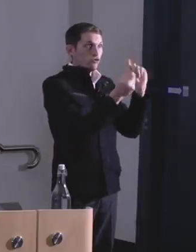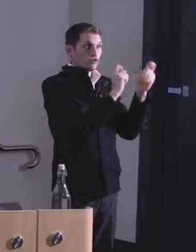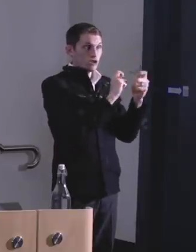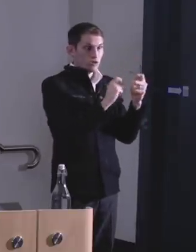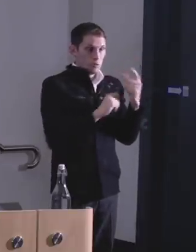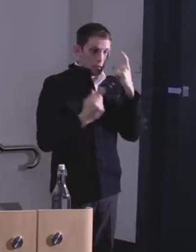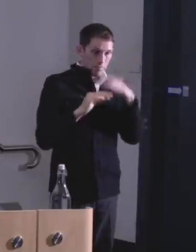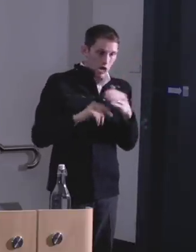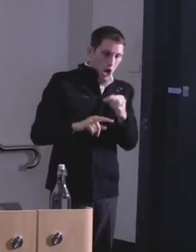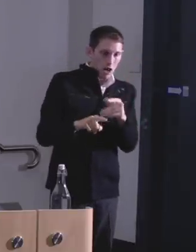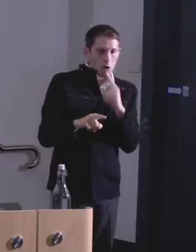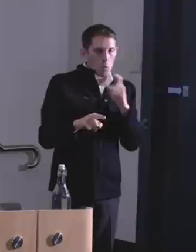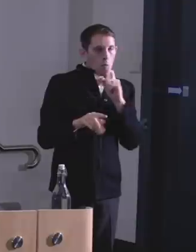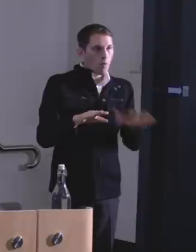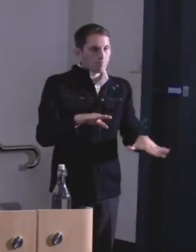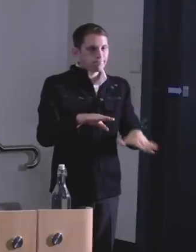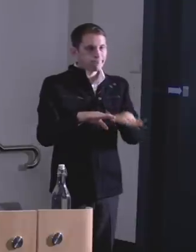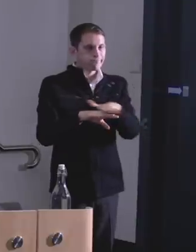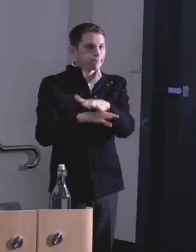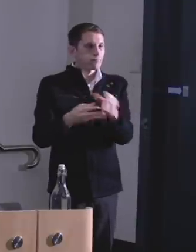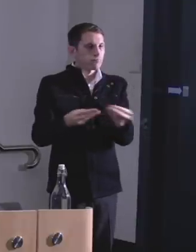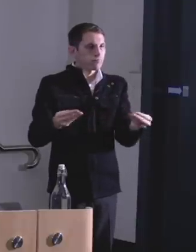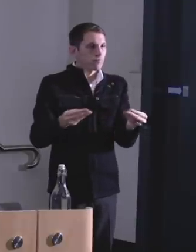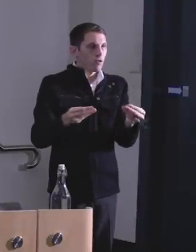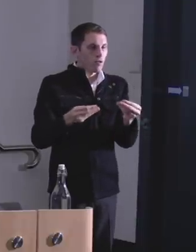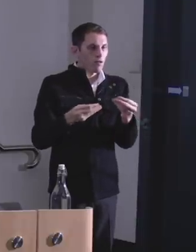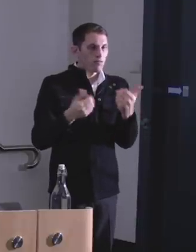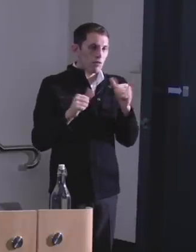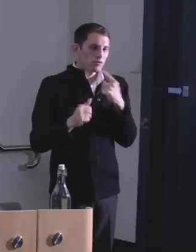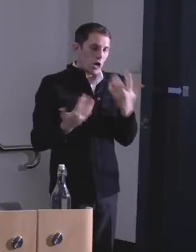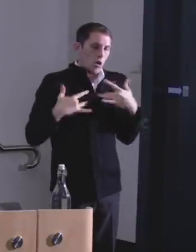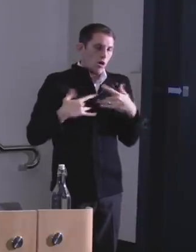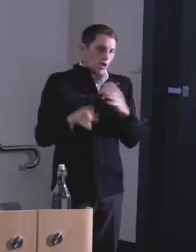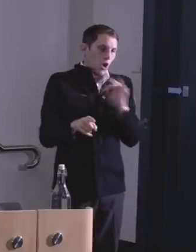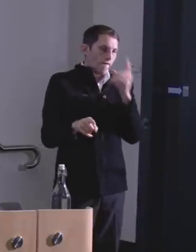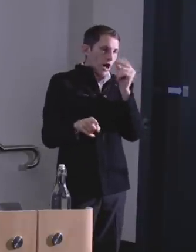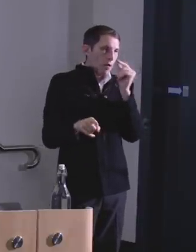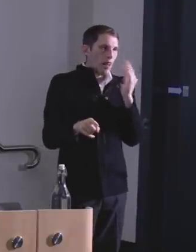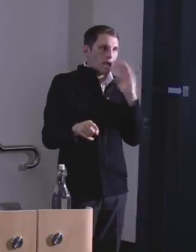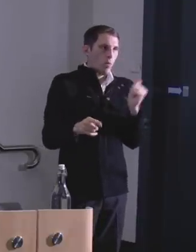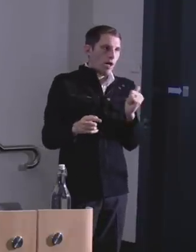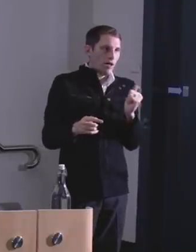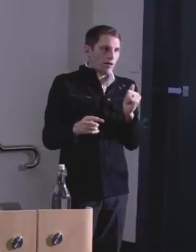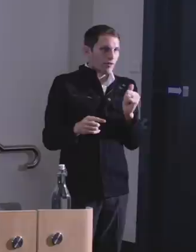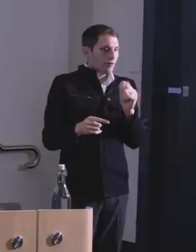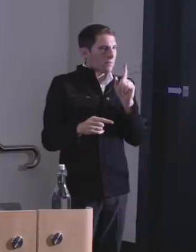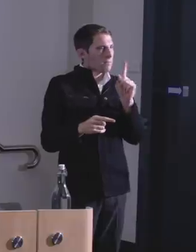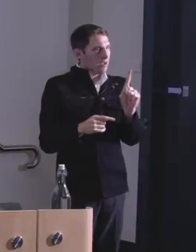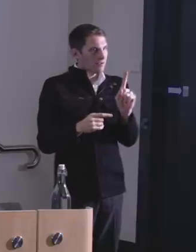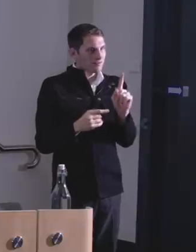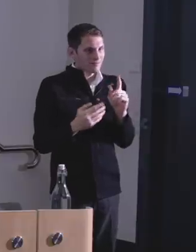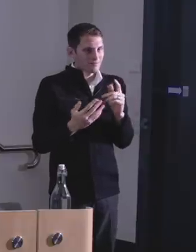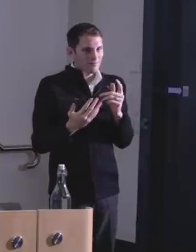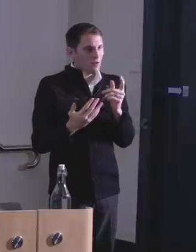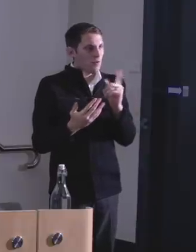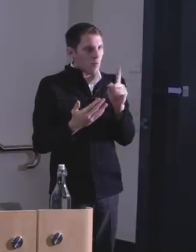might disappear altogether. Then they'll say, yeah, we said they weren't viable anyway. Yeah, but what happens?